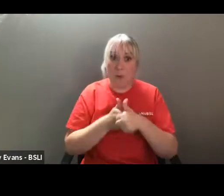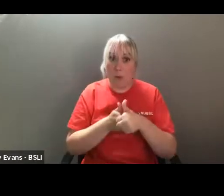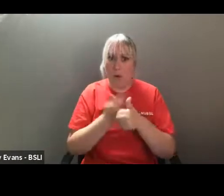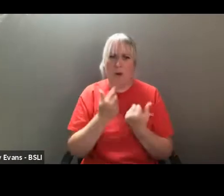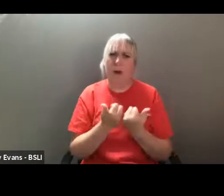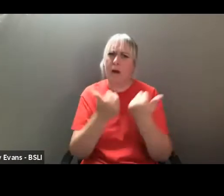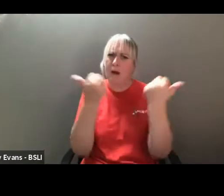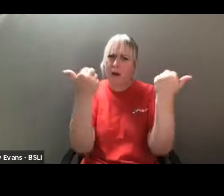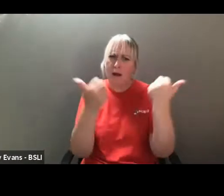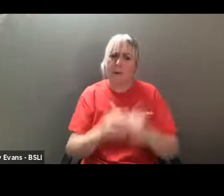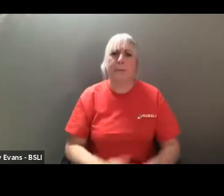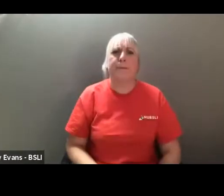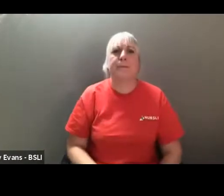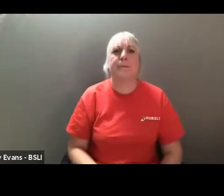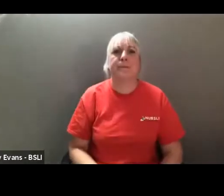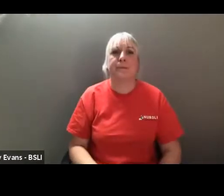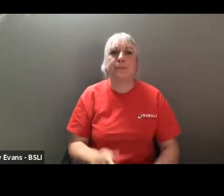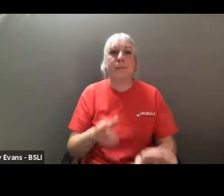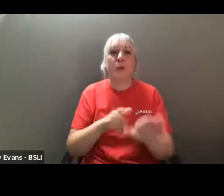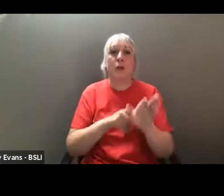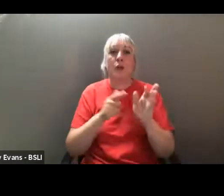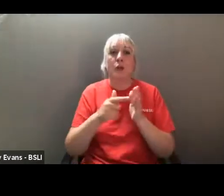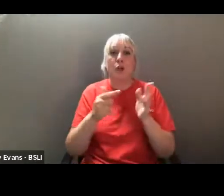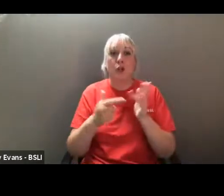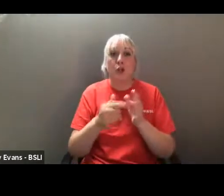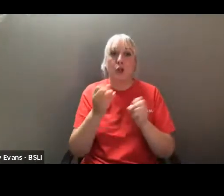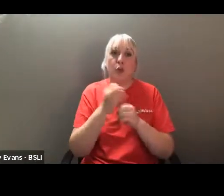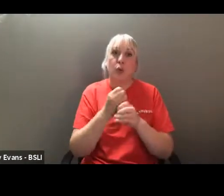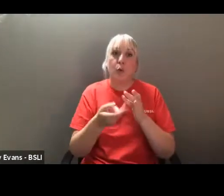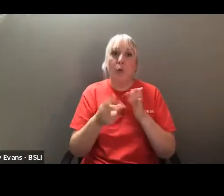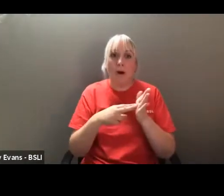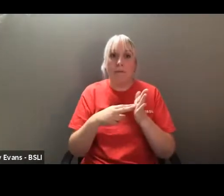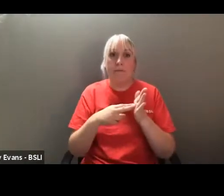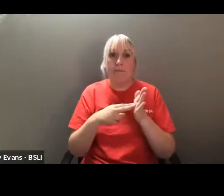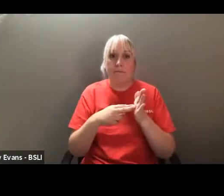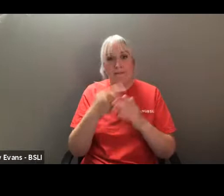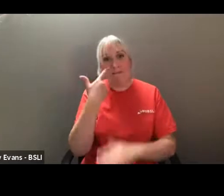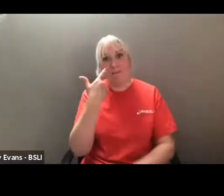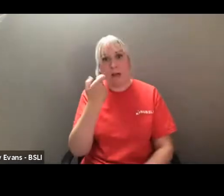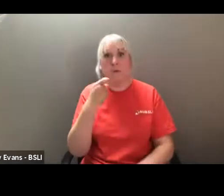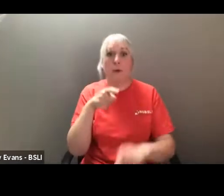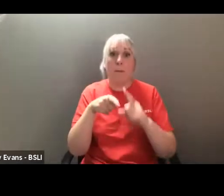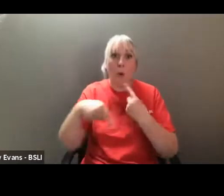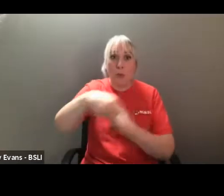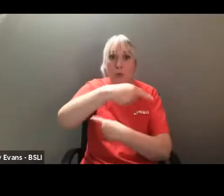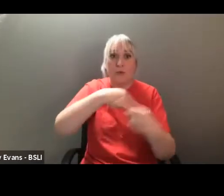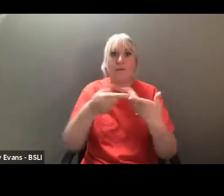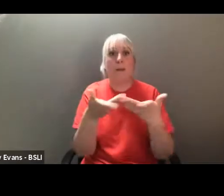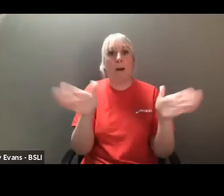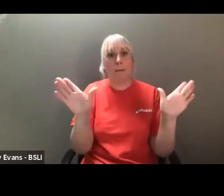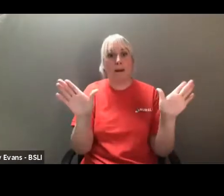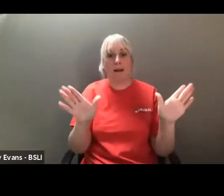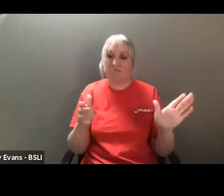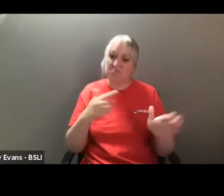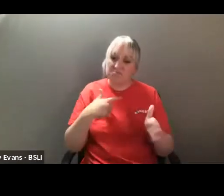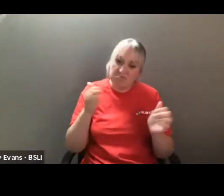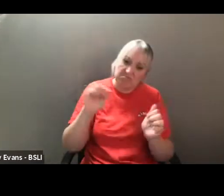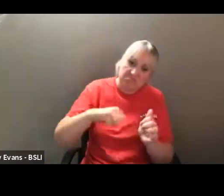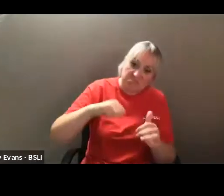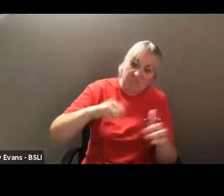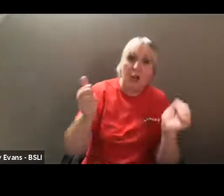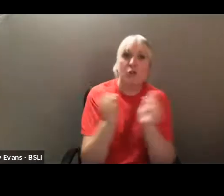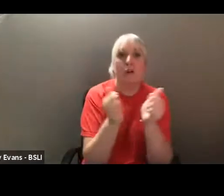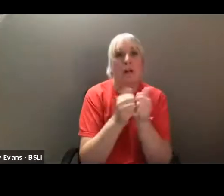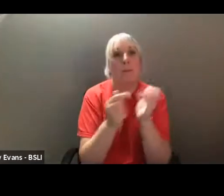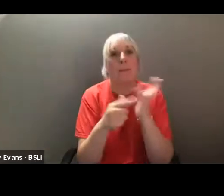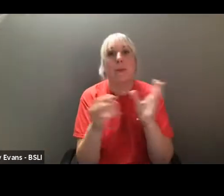YouGov found that majority of the public support paying people a universal basic income to ensure their financial security,